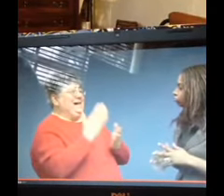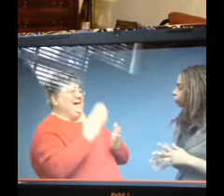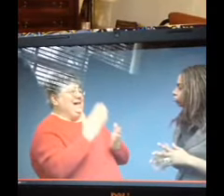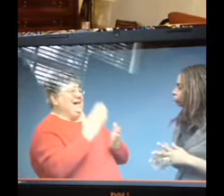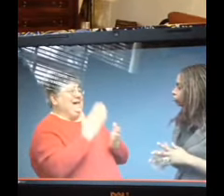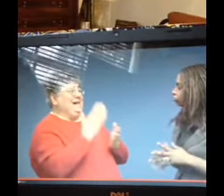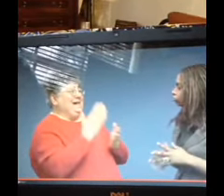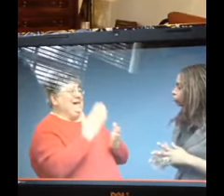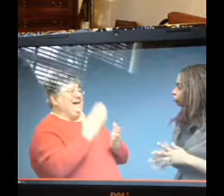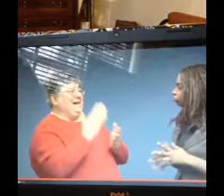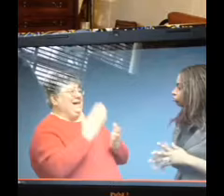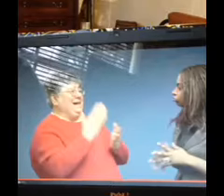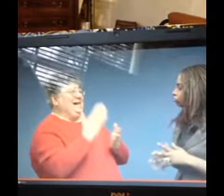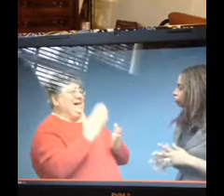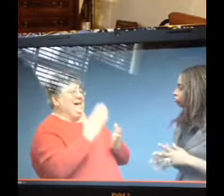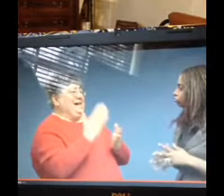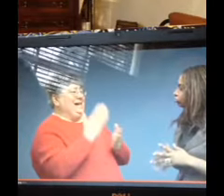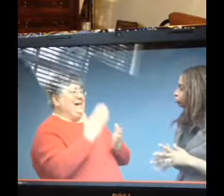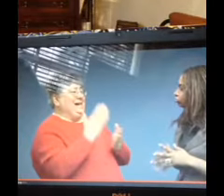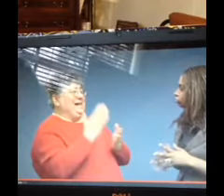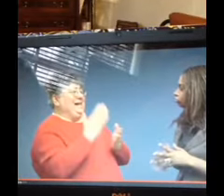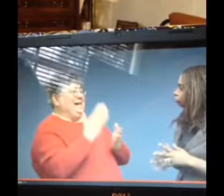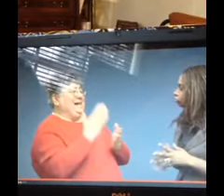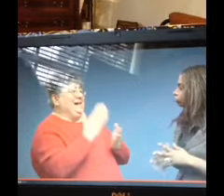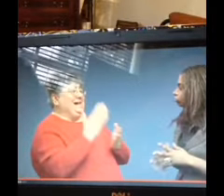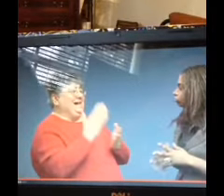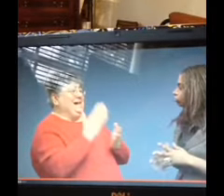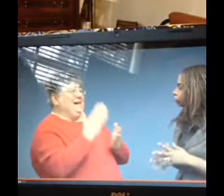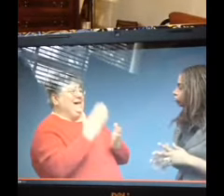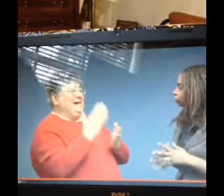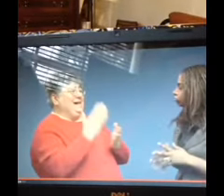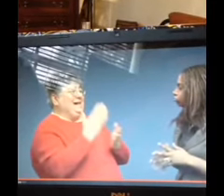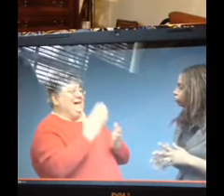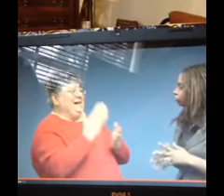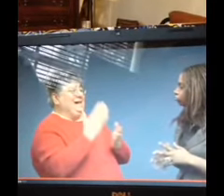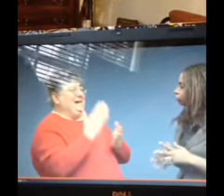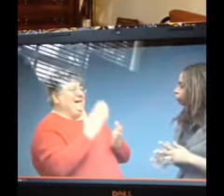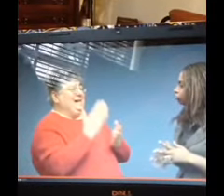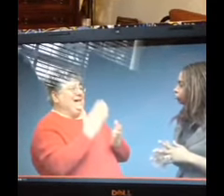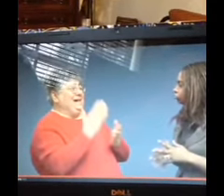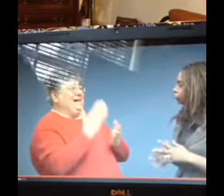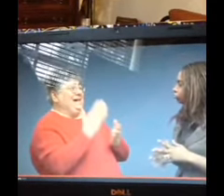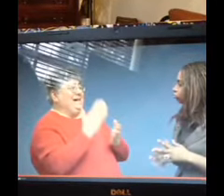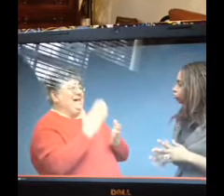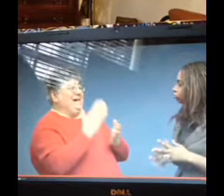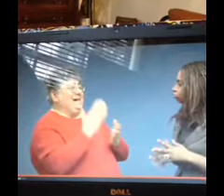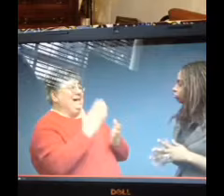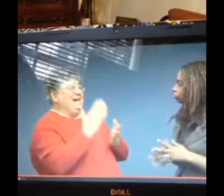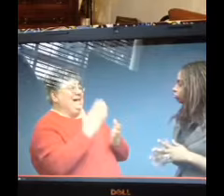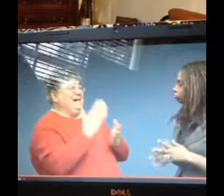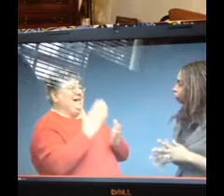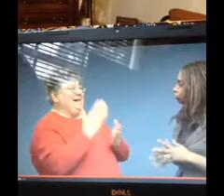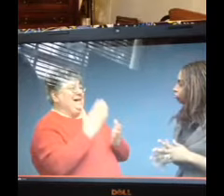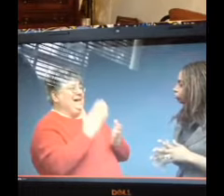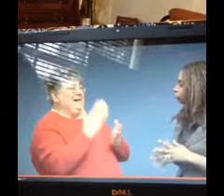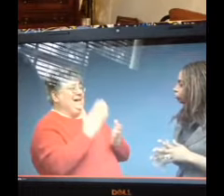that's perfect. When you continue with your OIC movies, what do you see for the future?